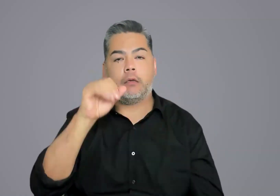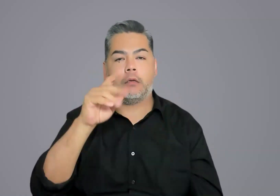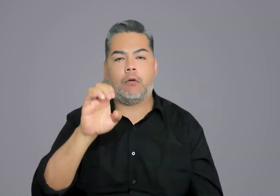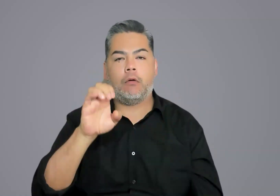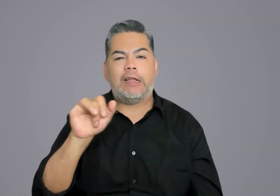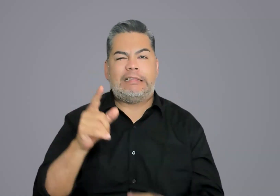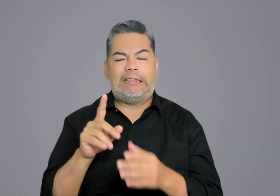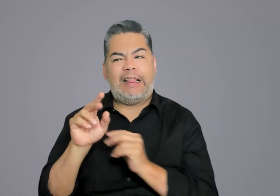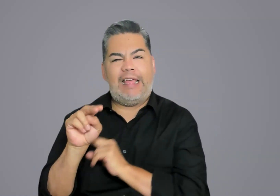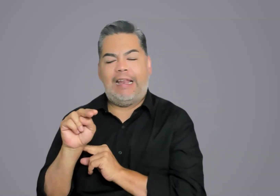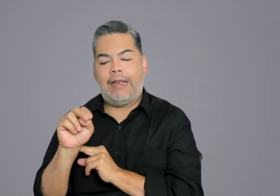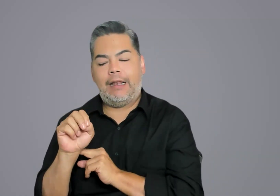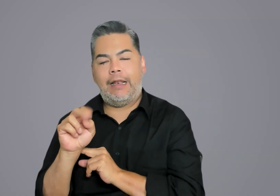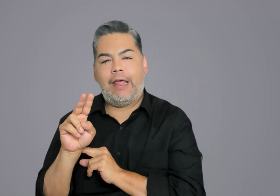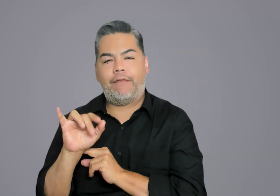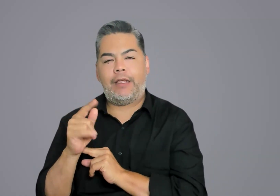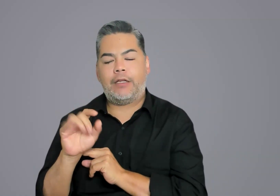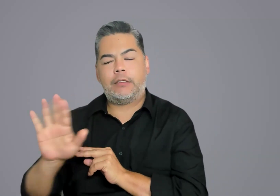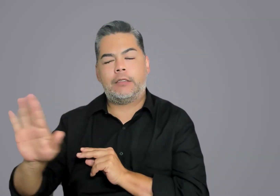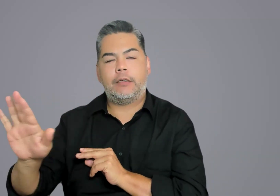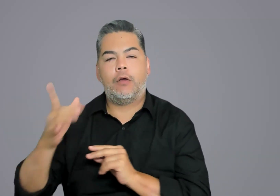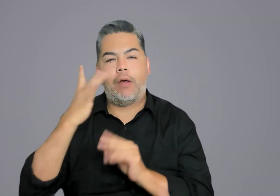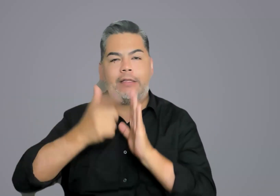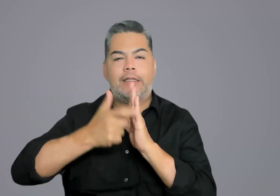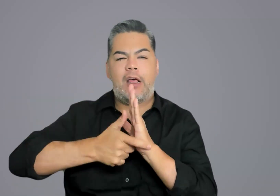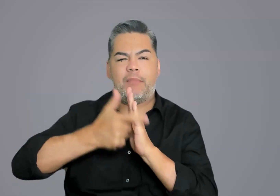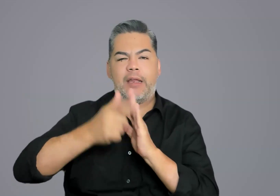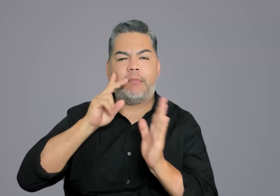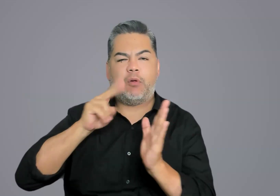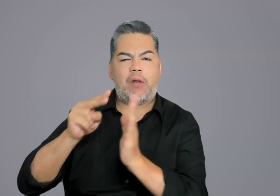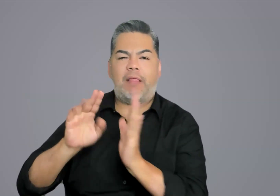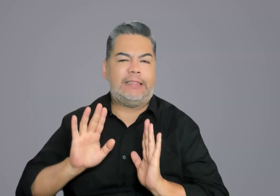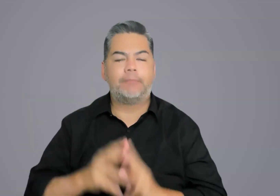word navigation so only the automatic one gets read.